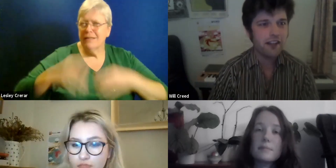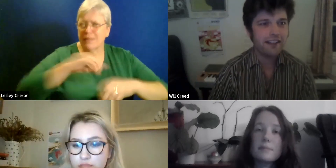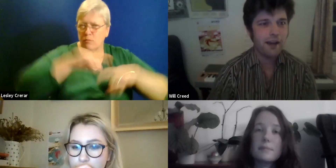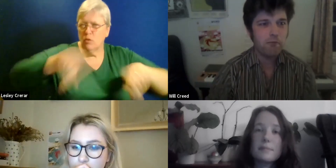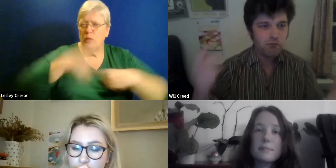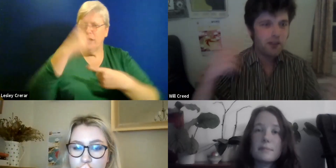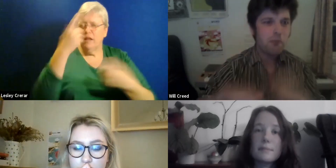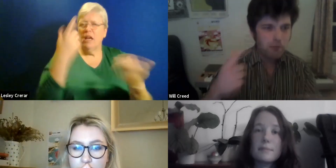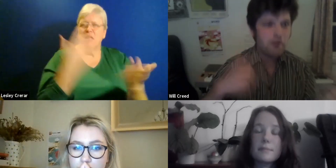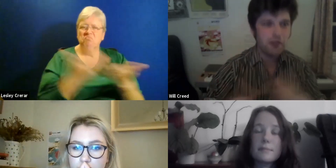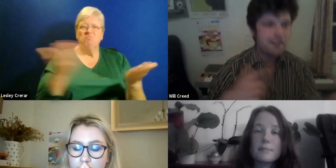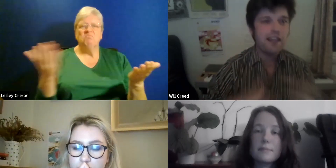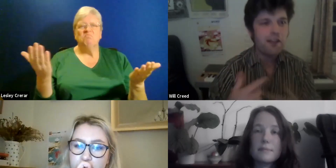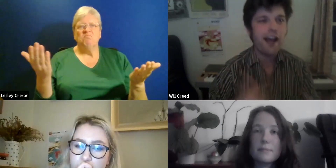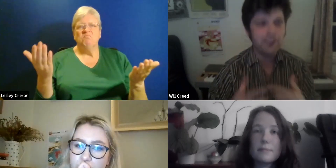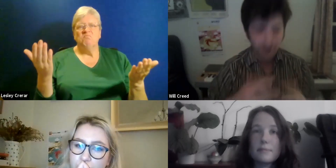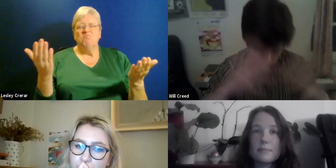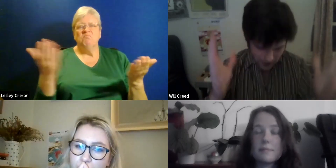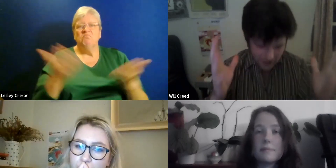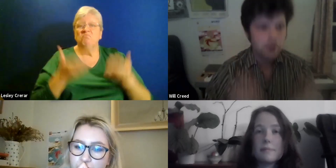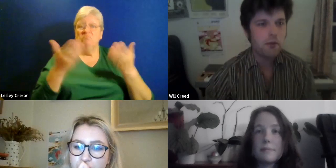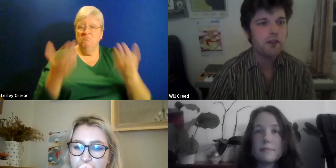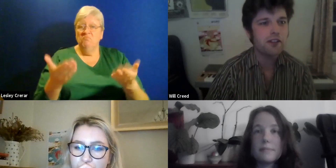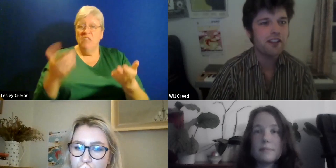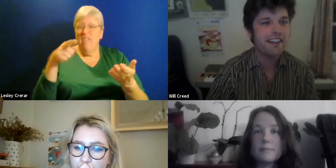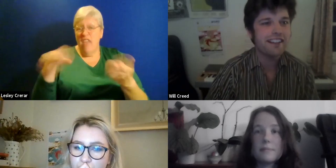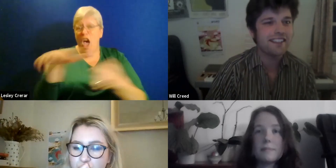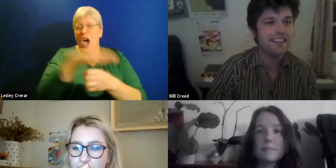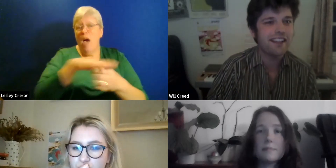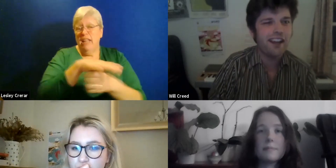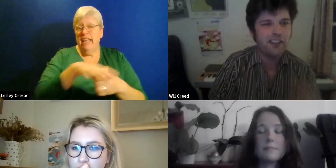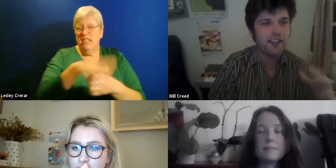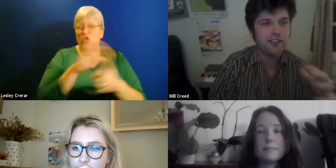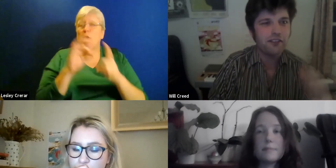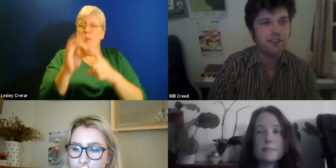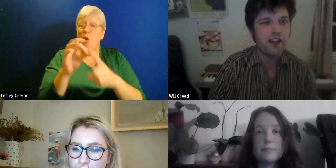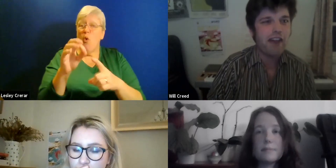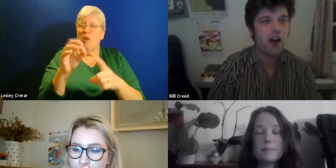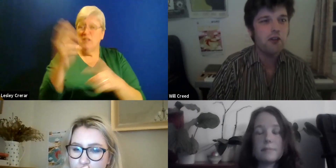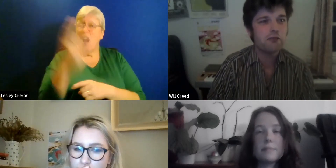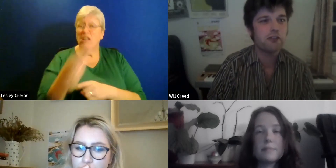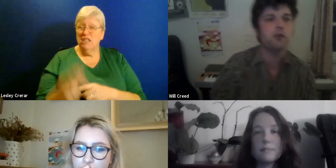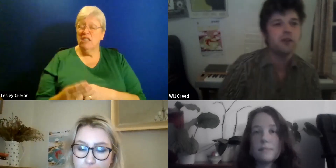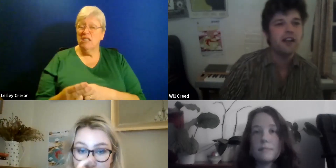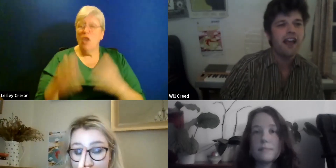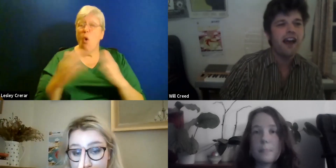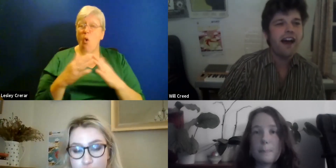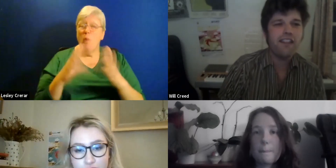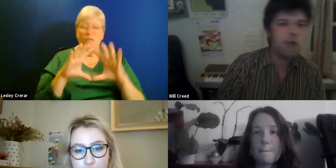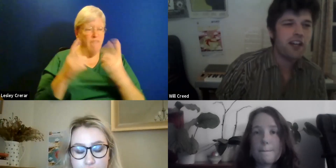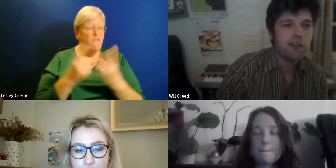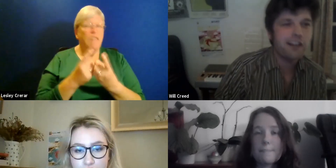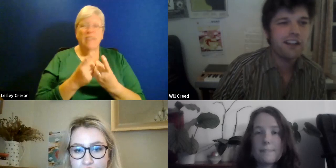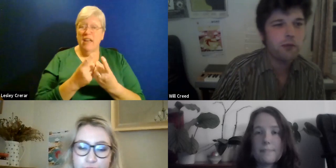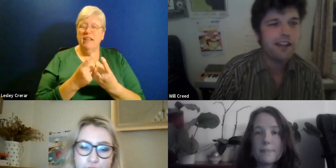kind of like give that as a place to promote those artists and to really sort of, you know, have a home for it all. And